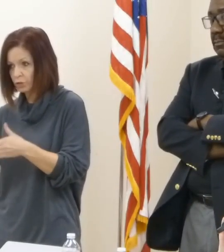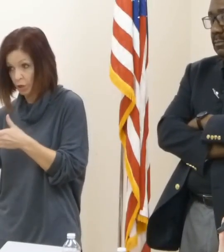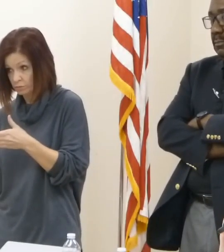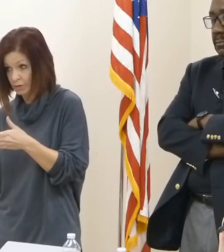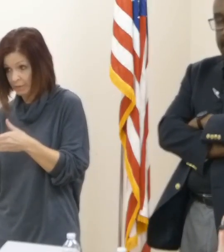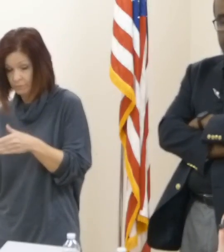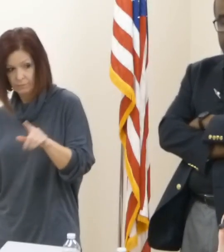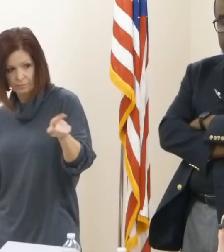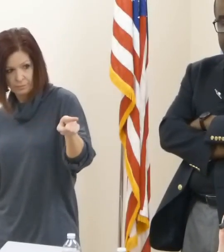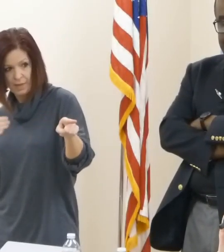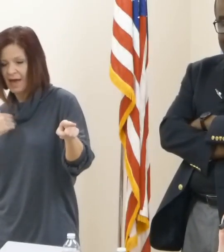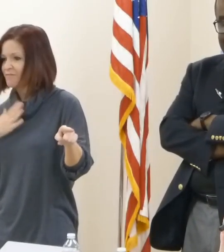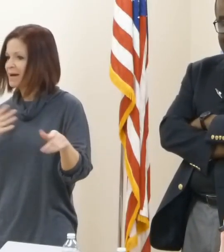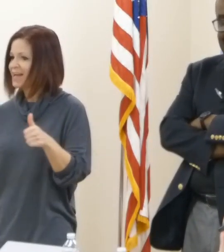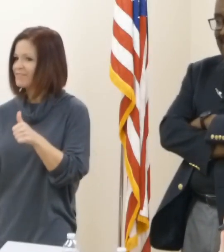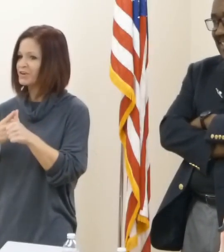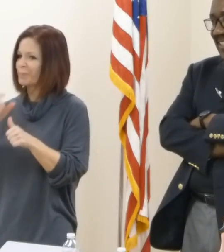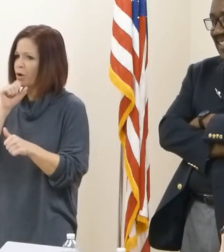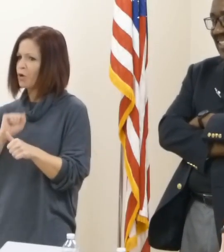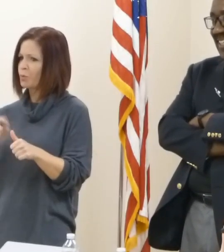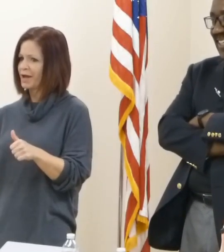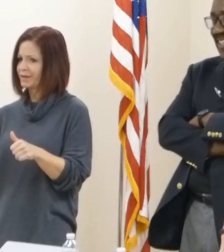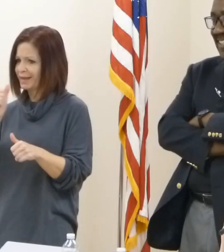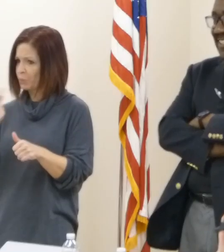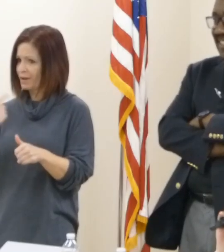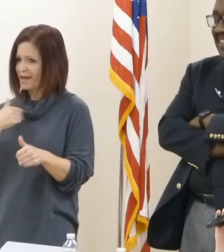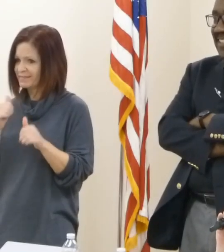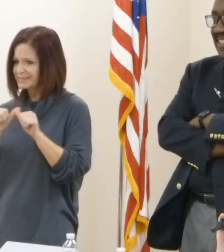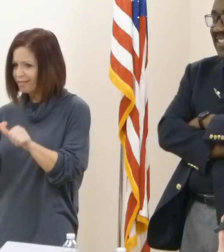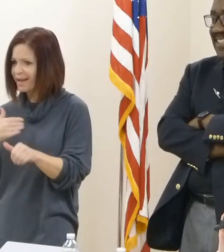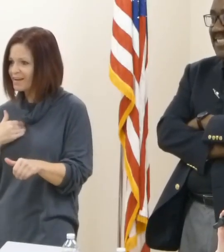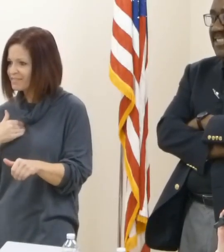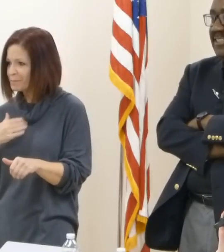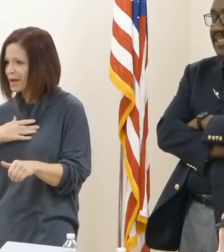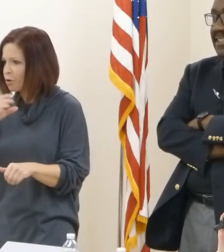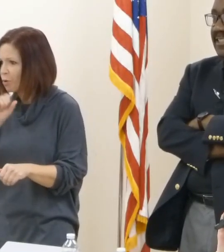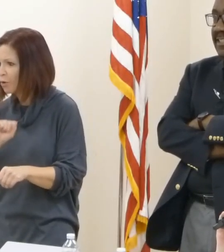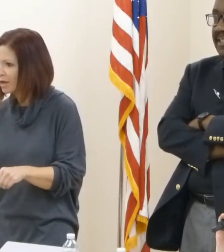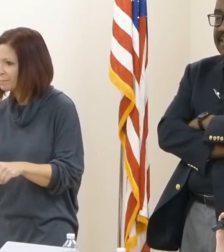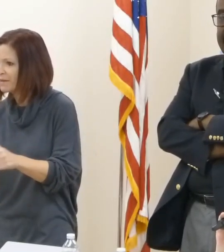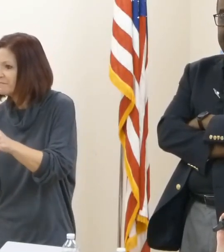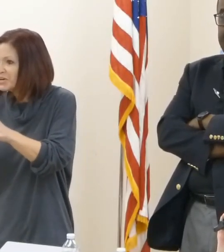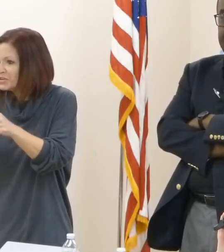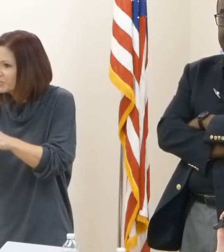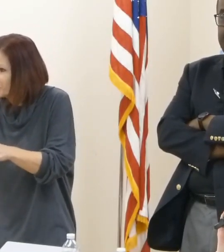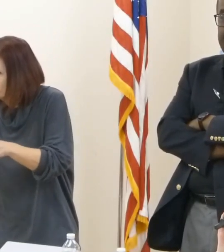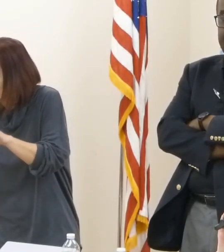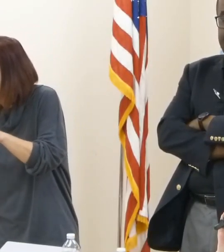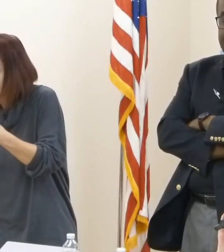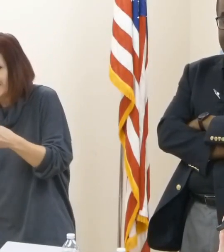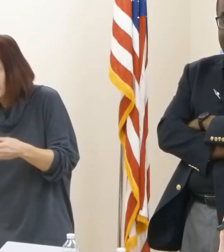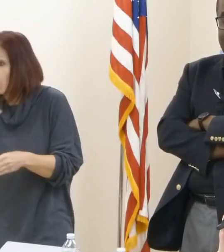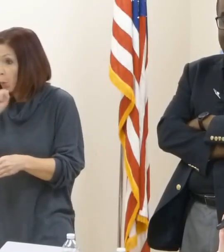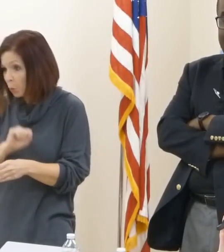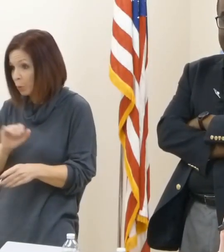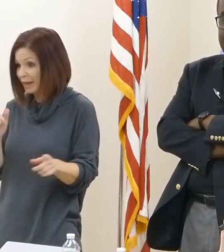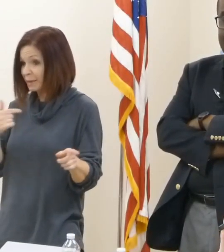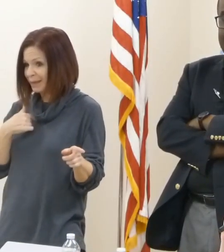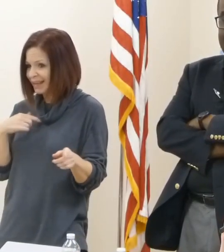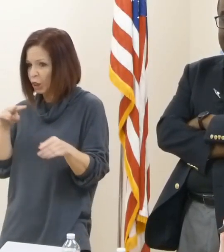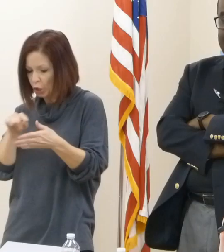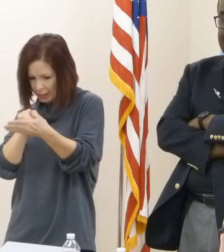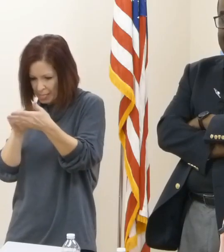my original social security card. Anybody else still have their original social security card? A lot of people. If you're old like me, I'm older than I look. If you're old like me, look at the